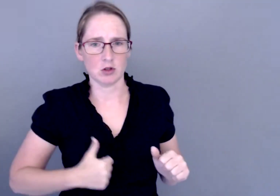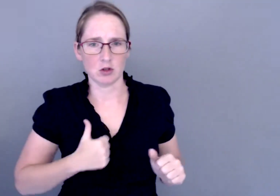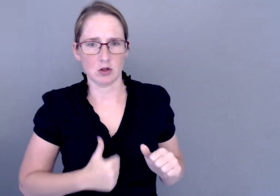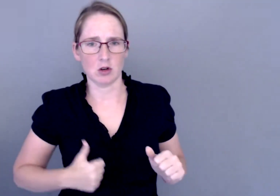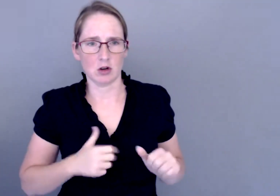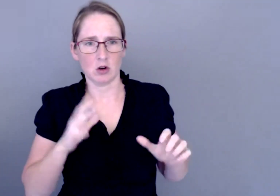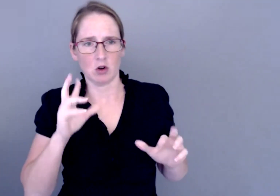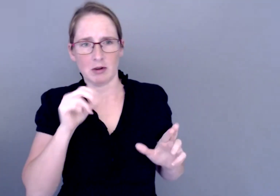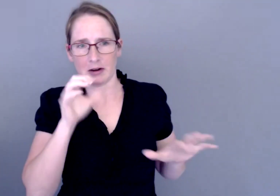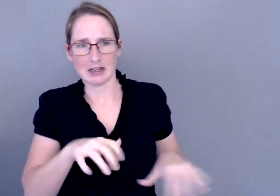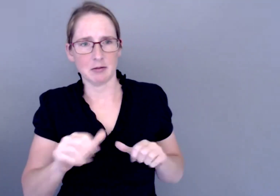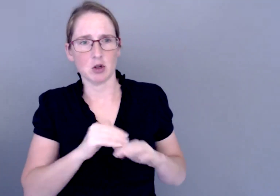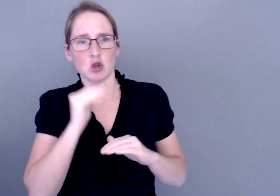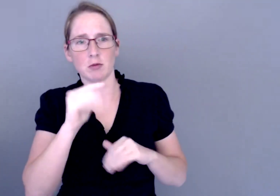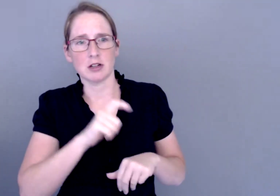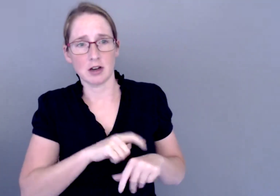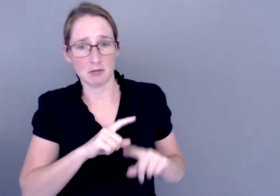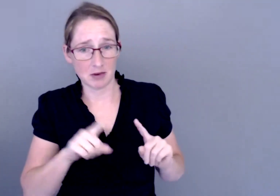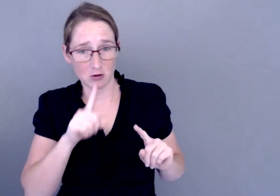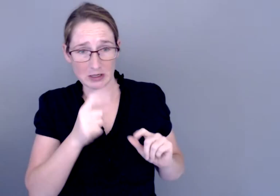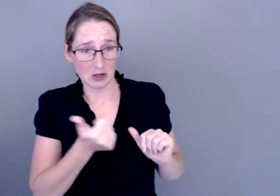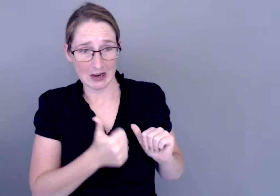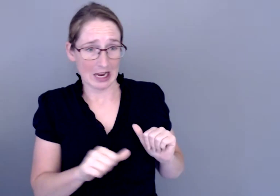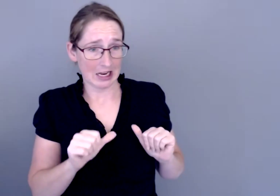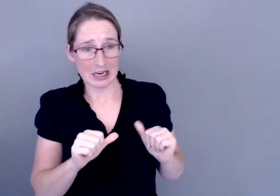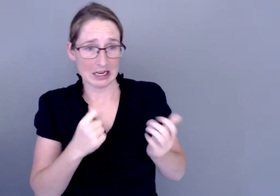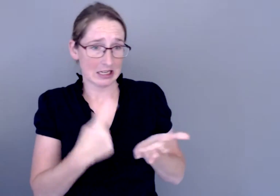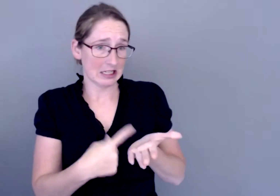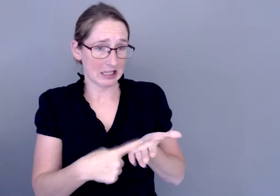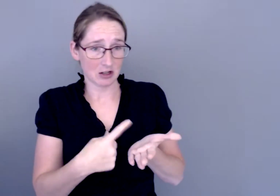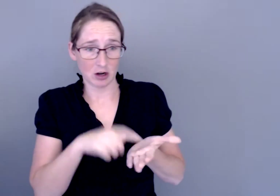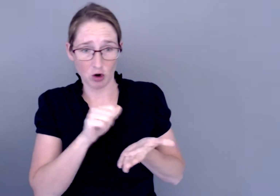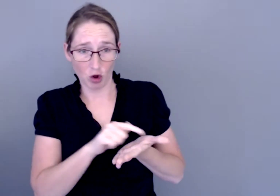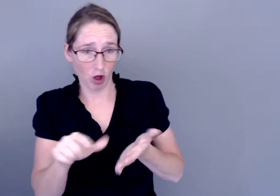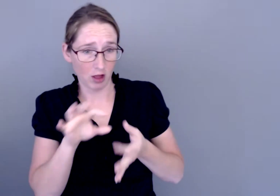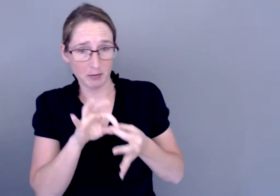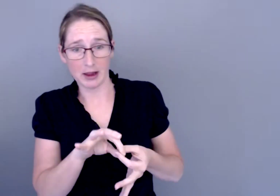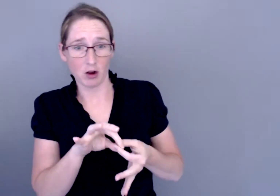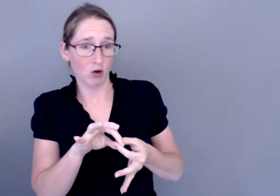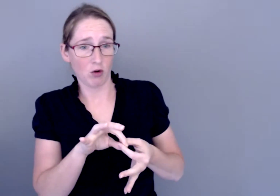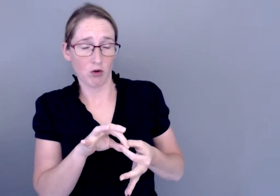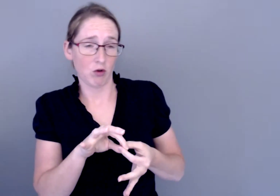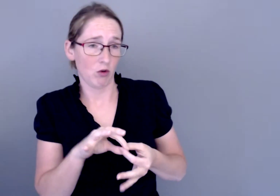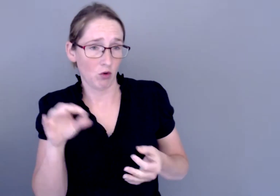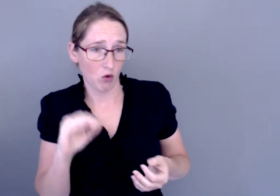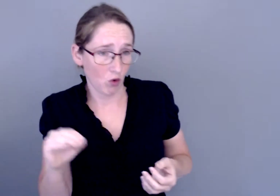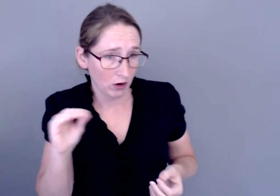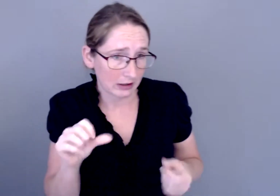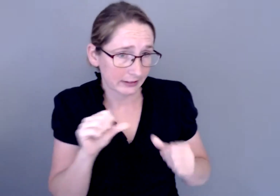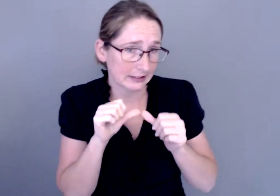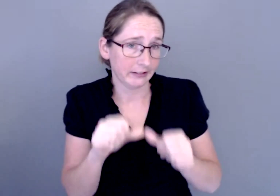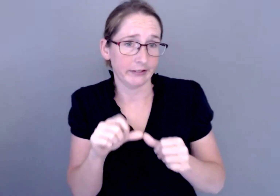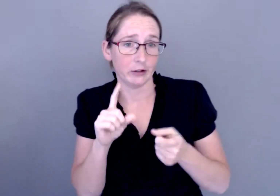I'm not taking too No, much time, it's okay. but, is there any discussion at all about Oregon continuing